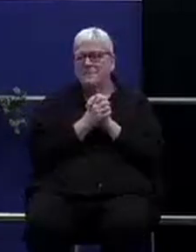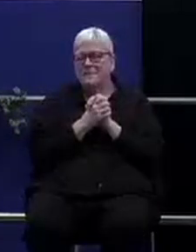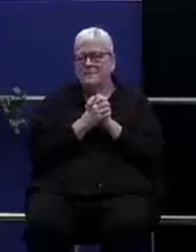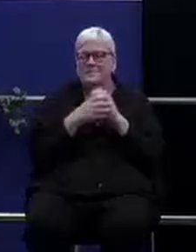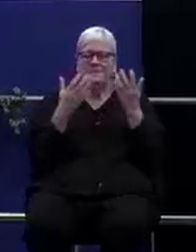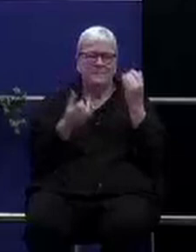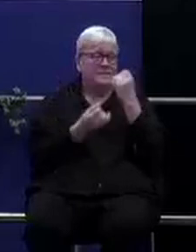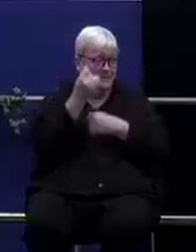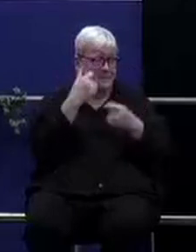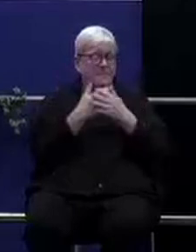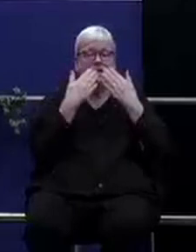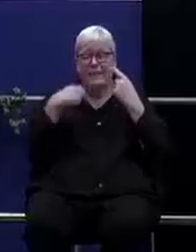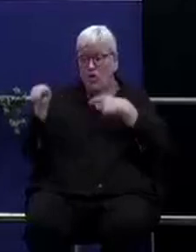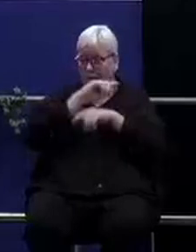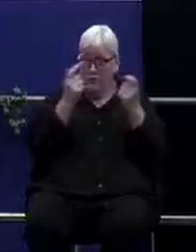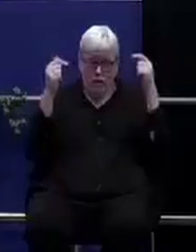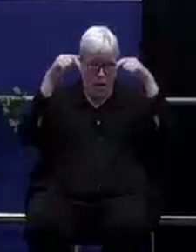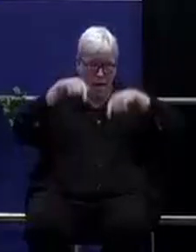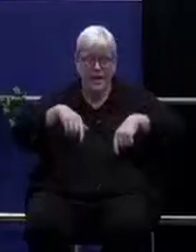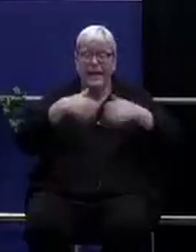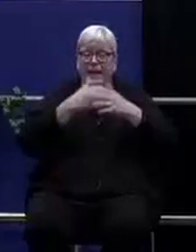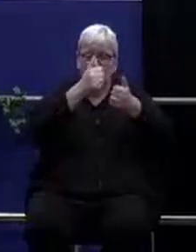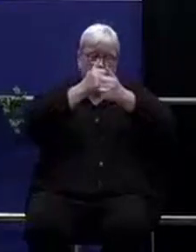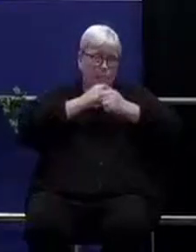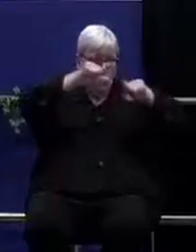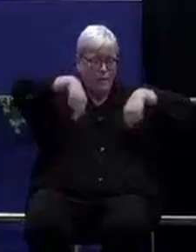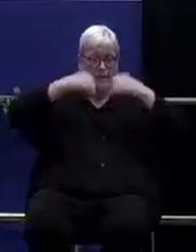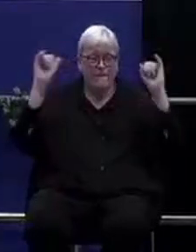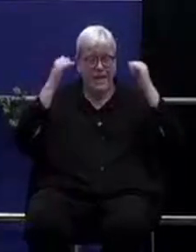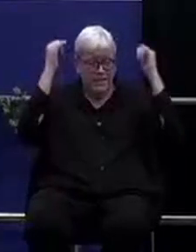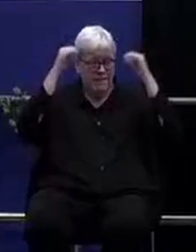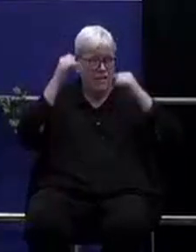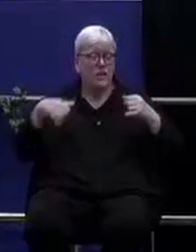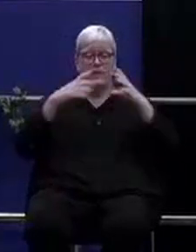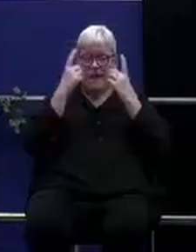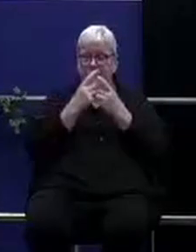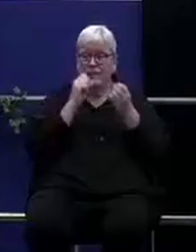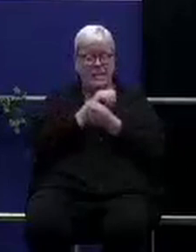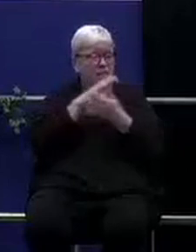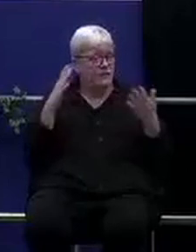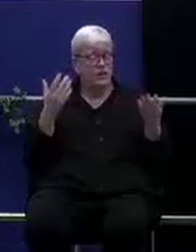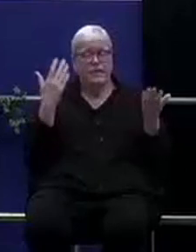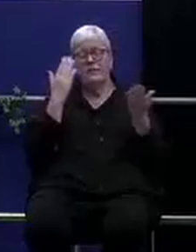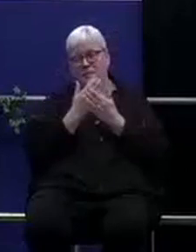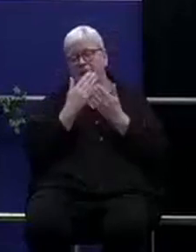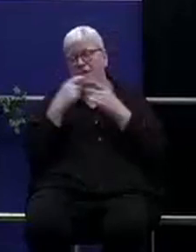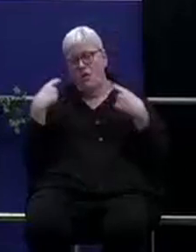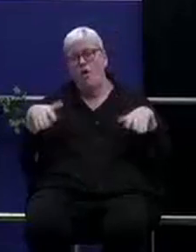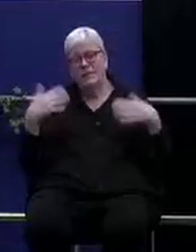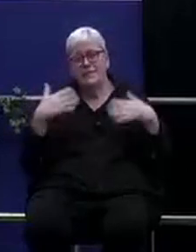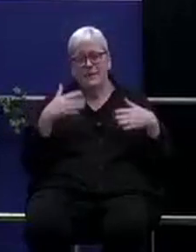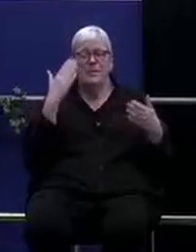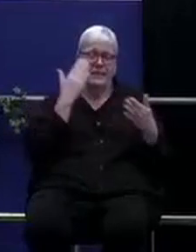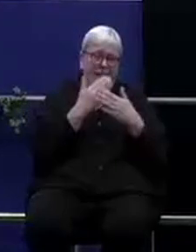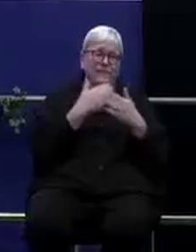And last but not least, thanks to all of you for coming today and supporting the festival. Everything is free, which is so awesome, but we definitely need bums